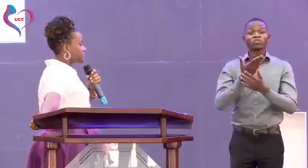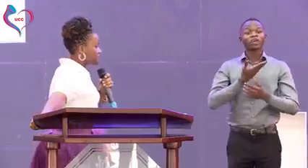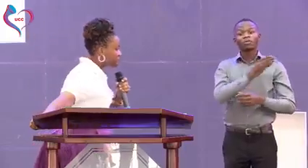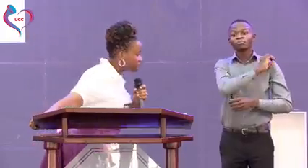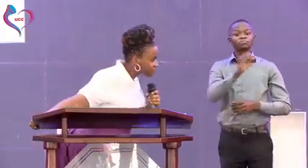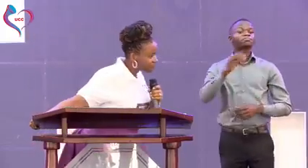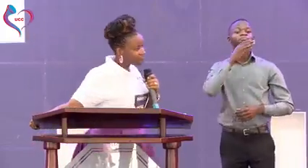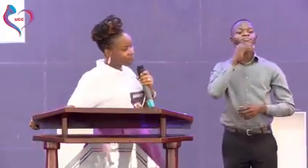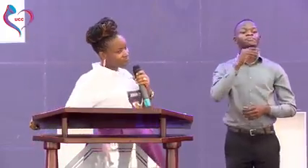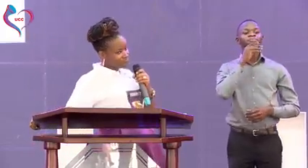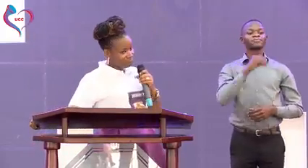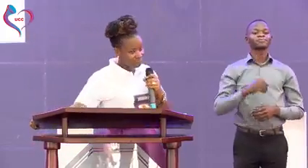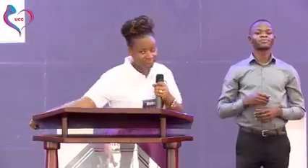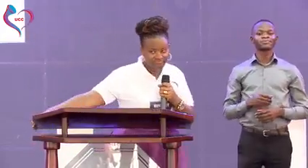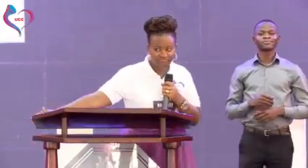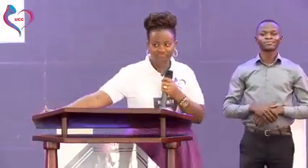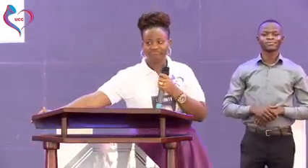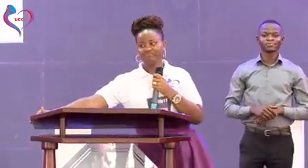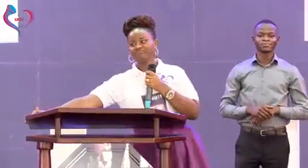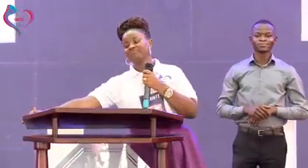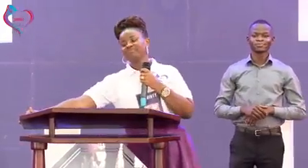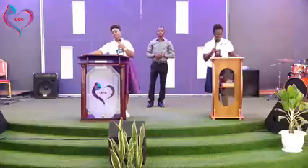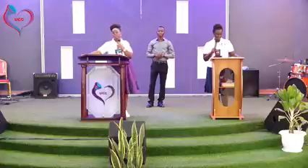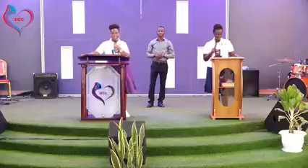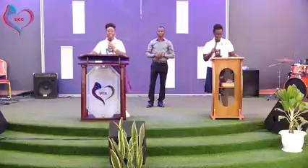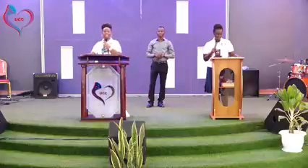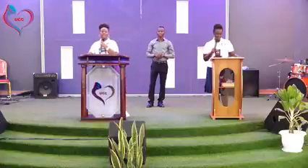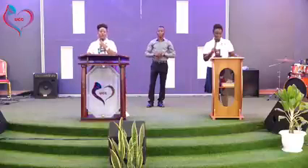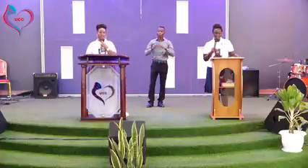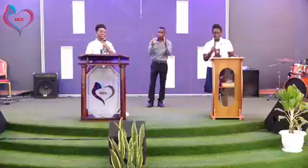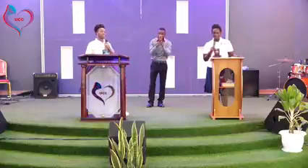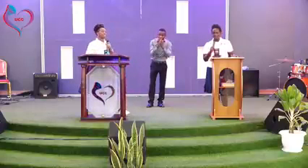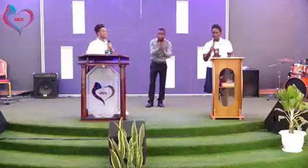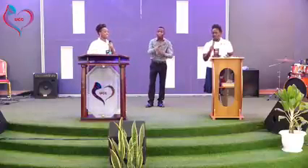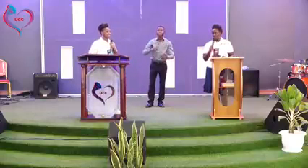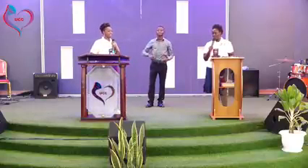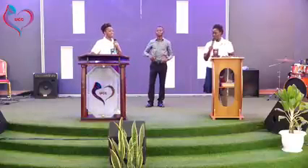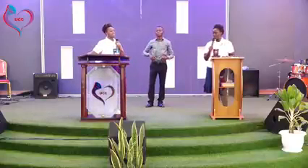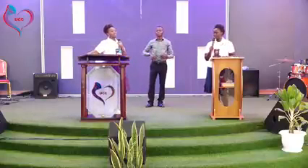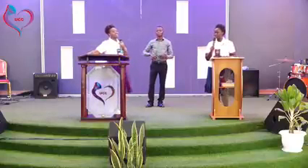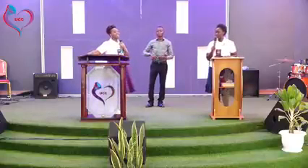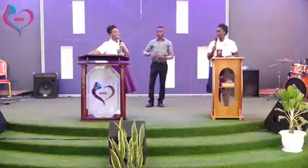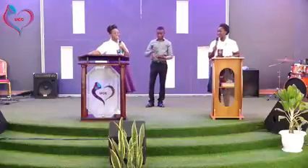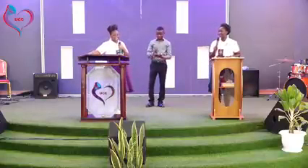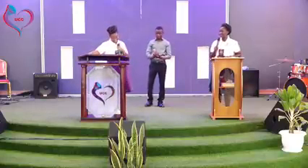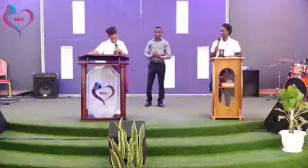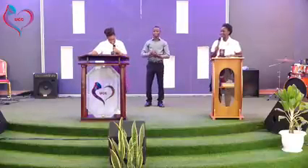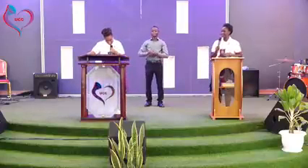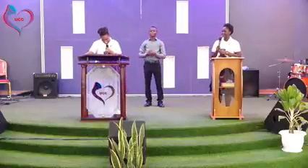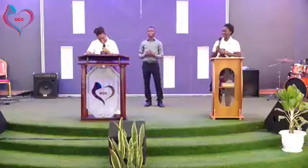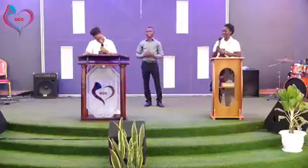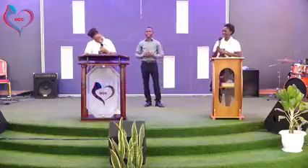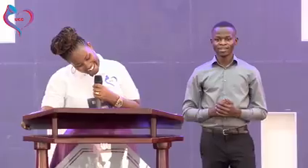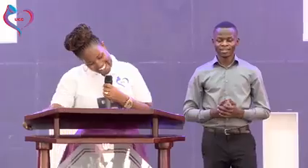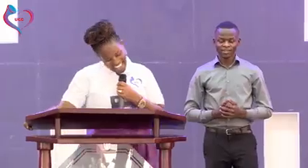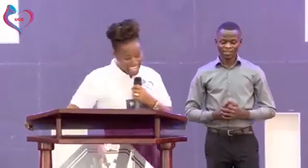man. Bino mbyogera nga kimanyi nti sirina mwami. Praise the Lord. Mukama yebazibwe.